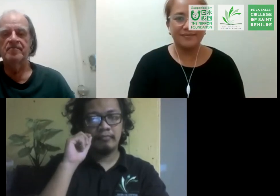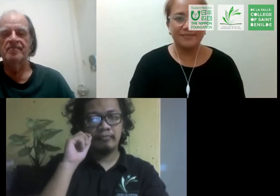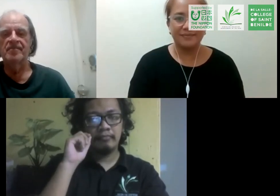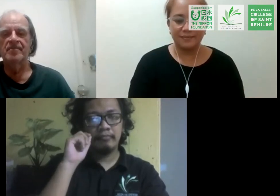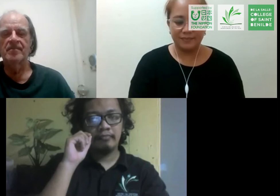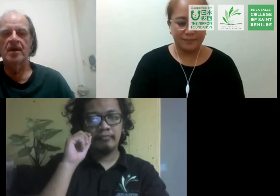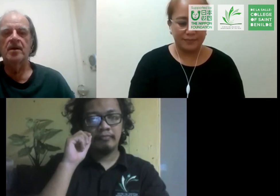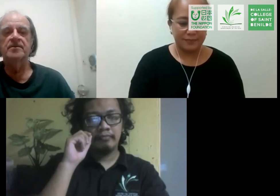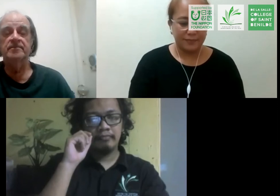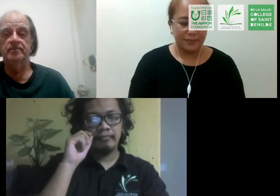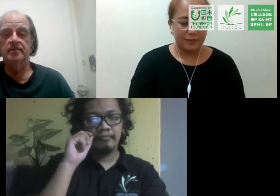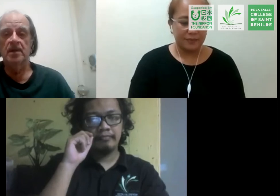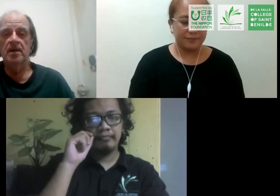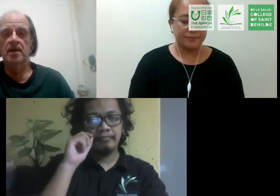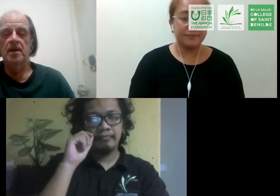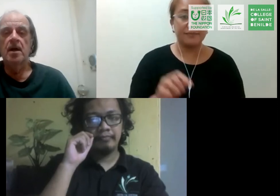Okay, sir. Yes.